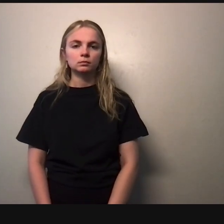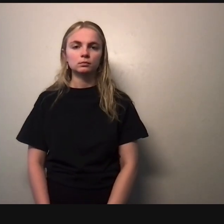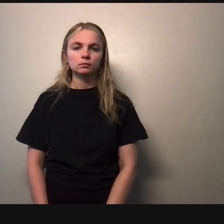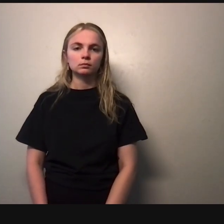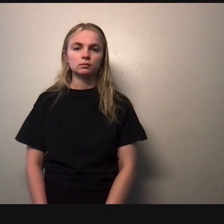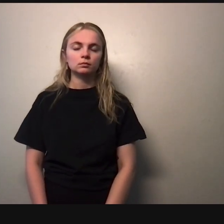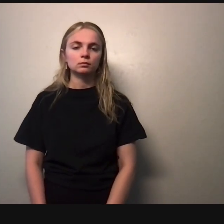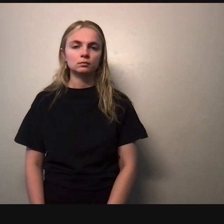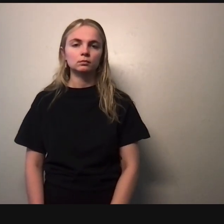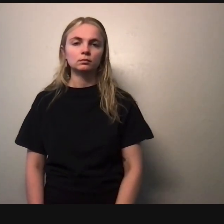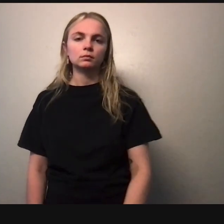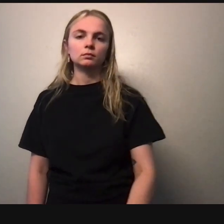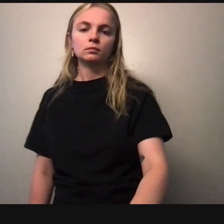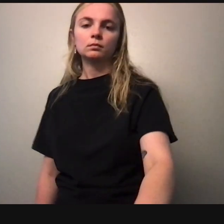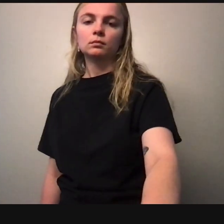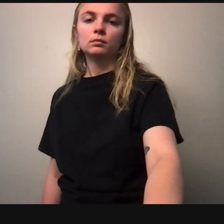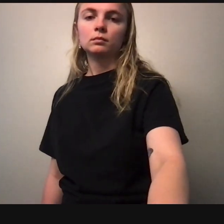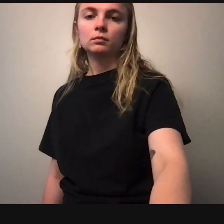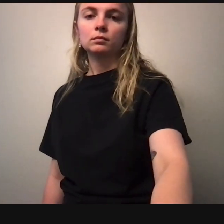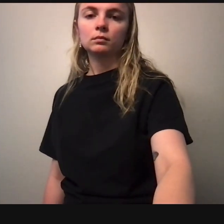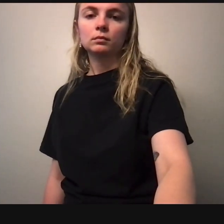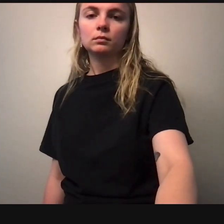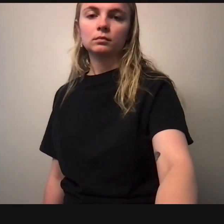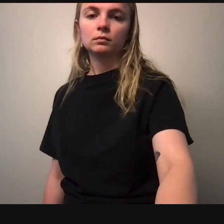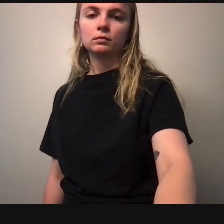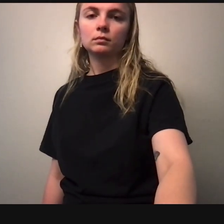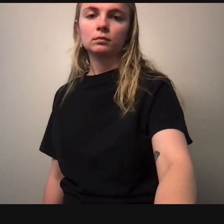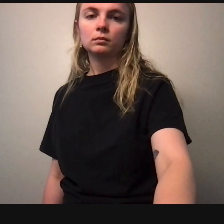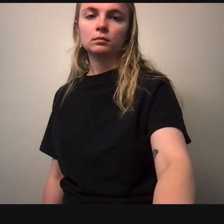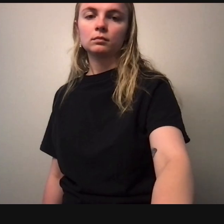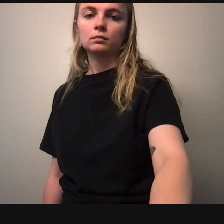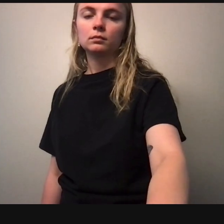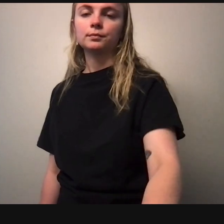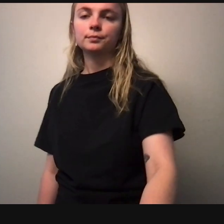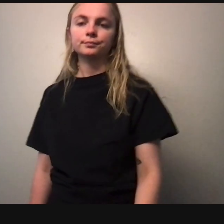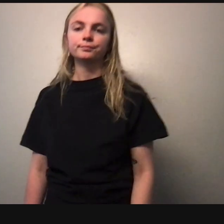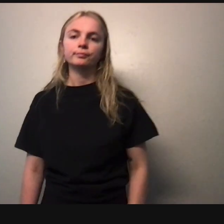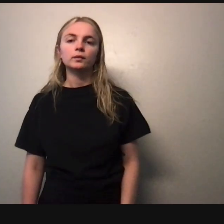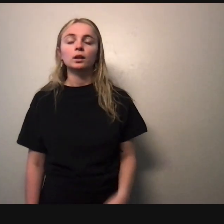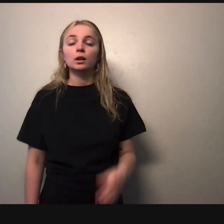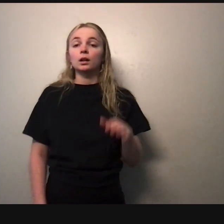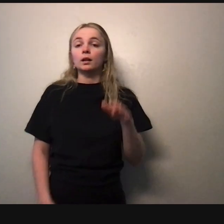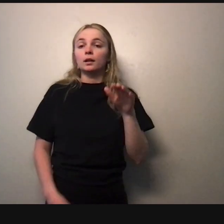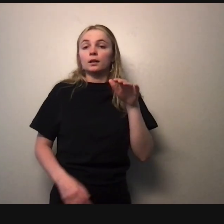stop whining, just go to bed and you'll be fine in the morning. So that